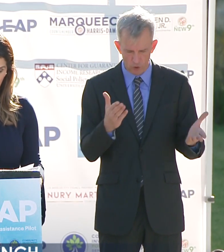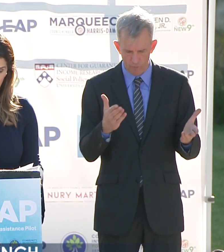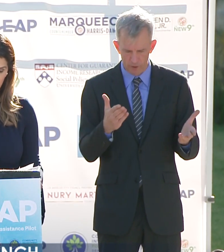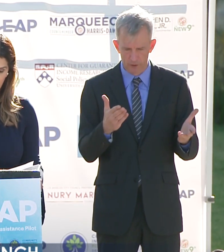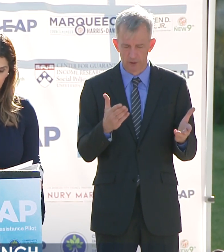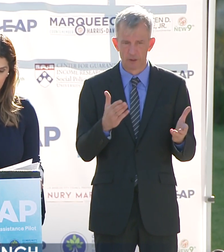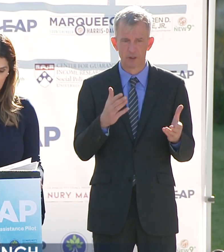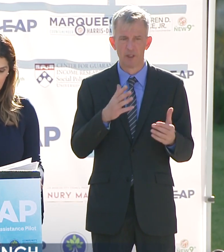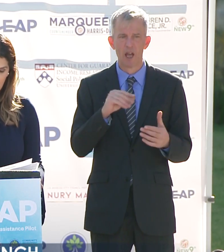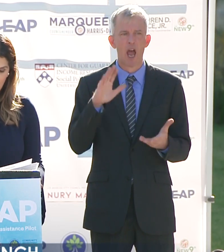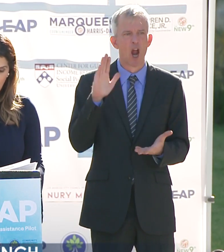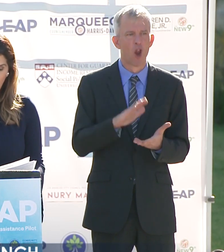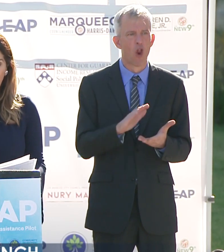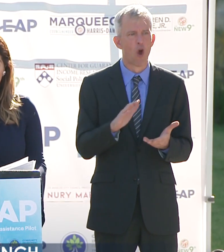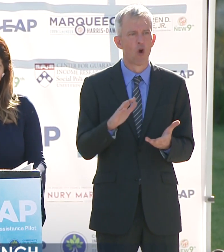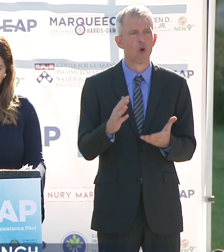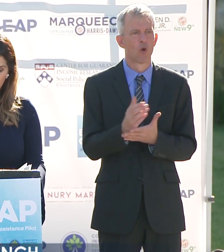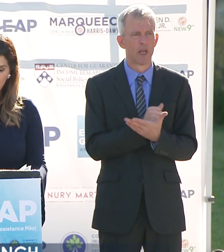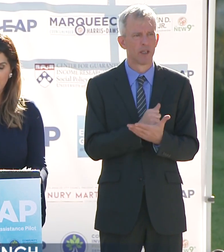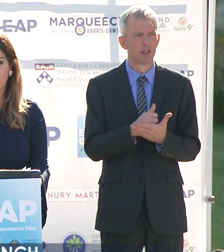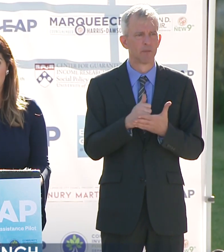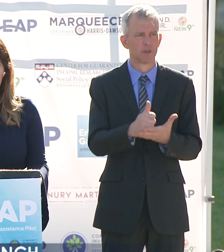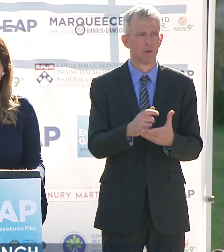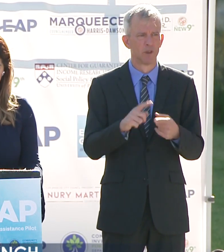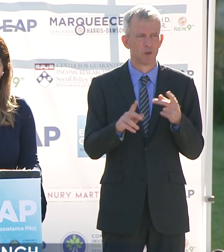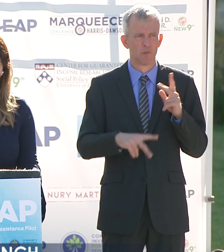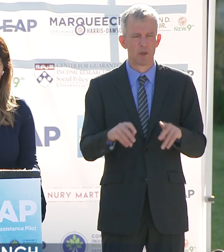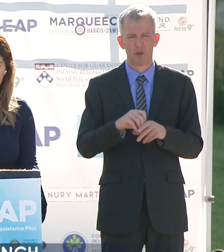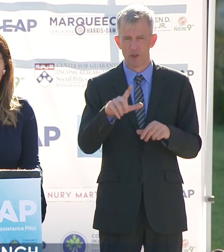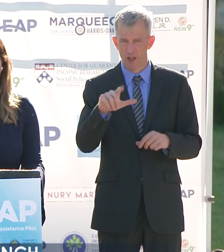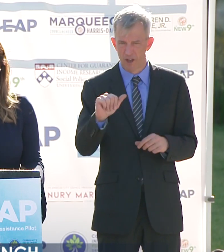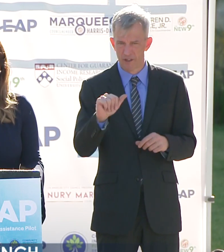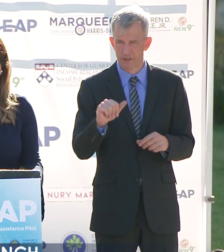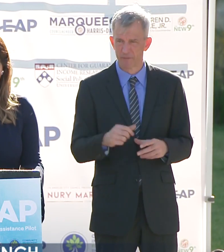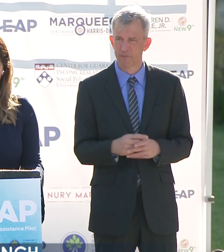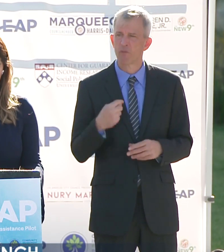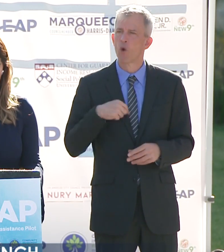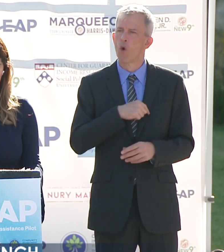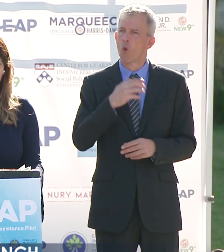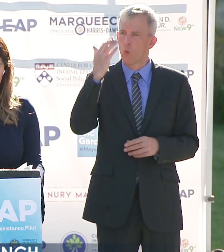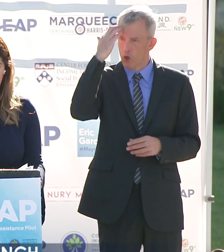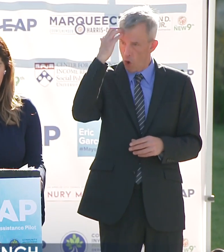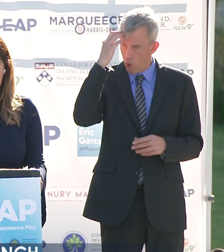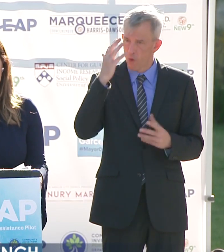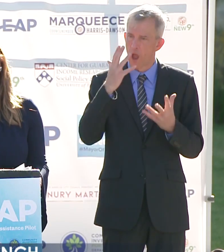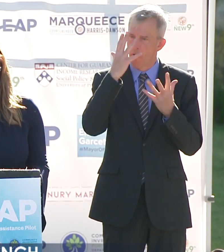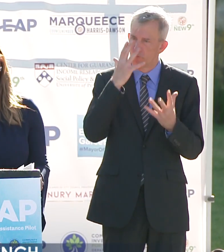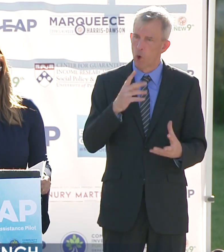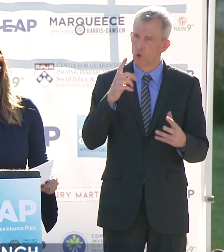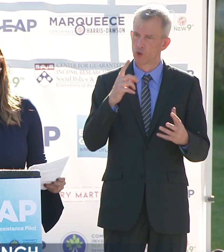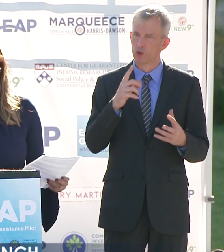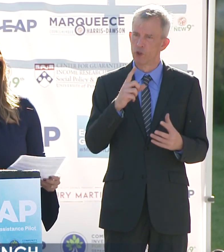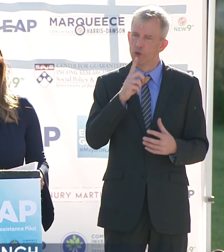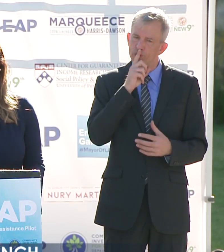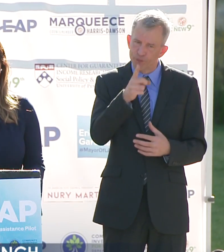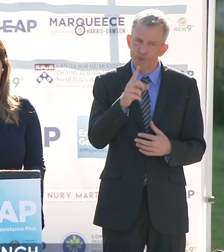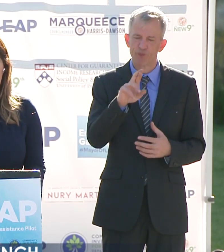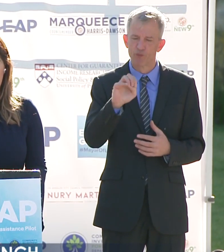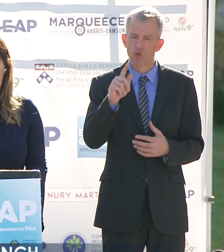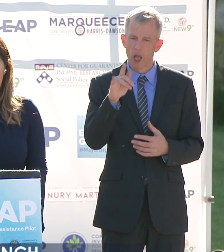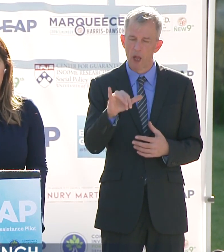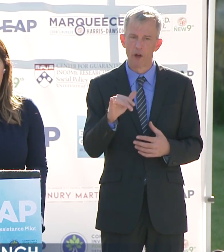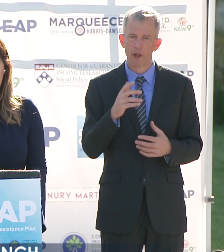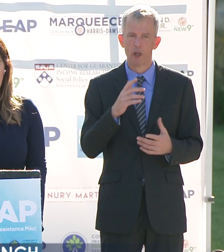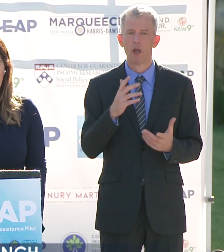Angelenos across the city. We know the unfortunate realities of the pandemic will linger for many people beyond the